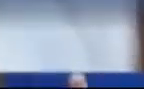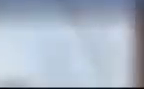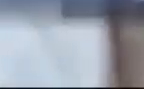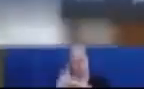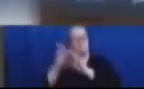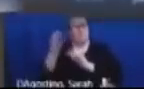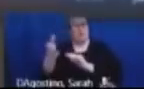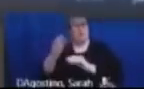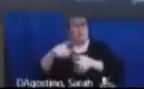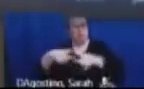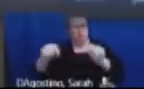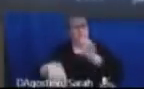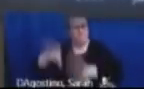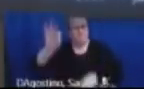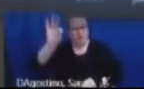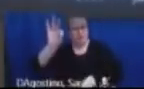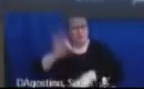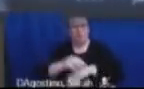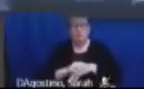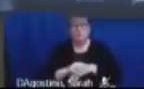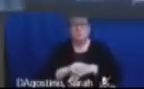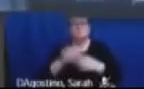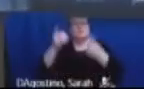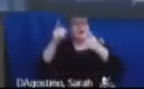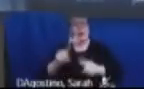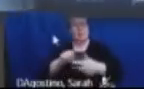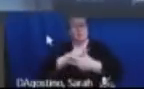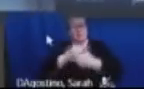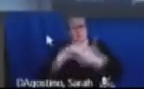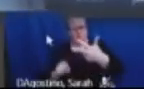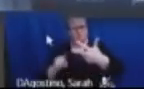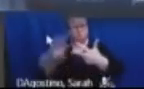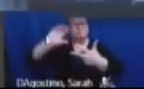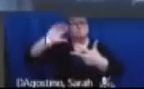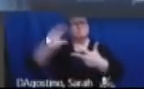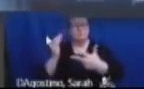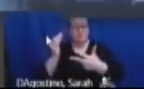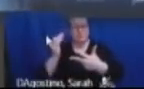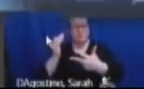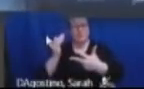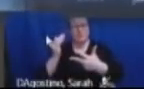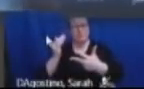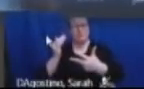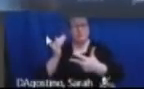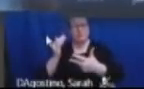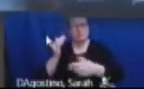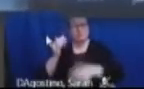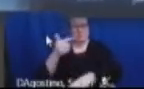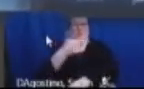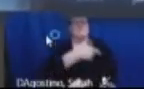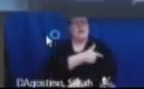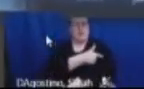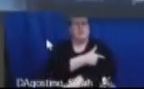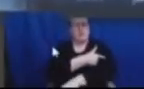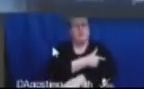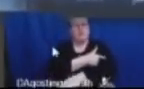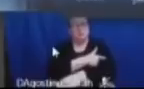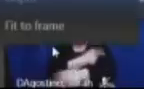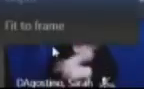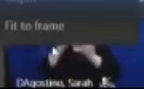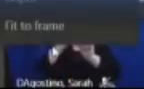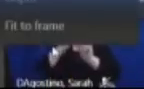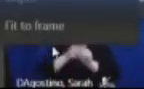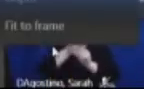all of them seem to be targeted by the vaccines that we have currently in the market, which